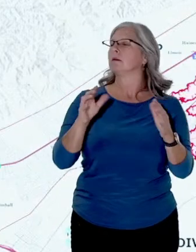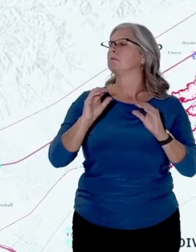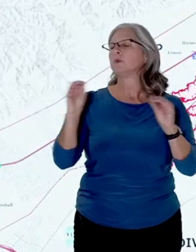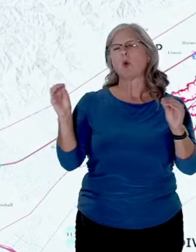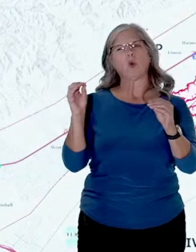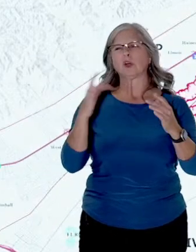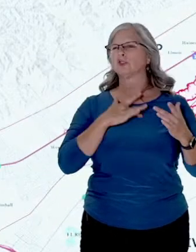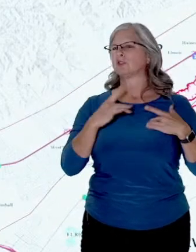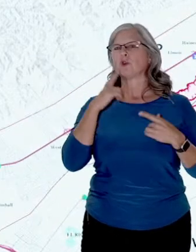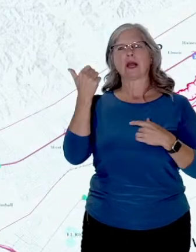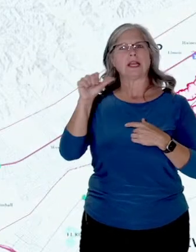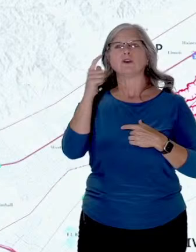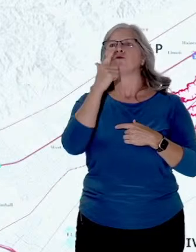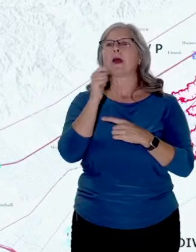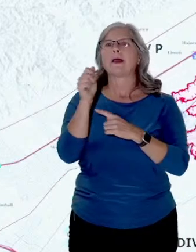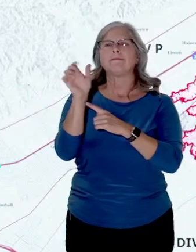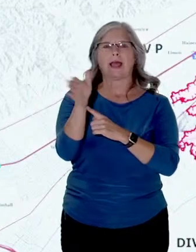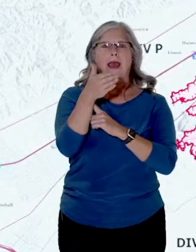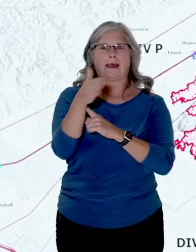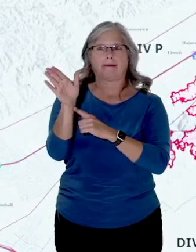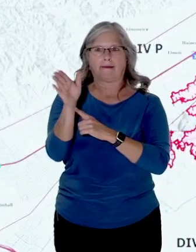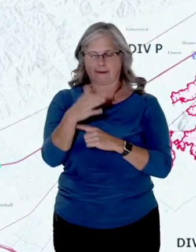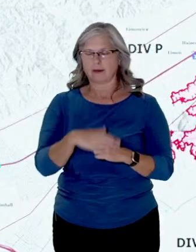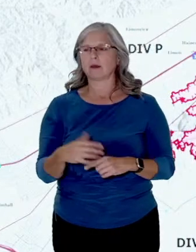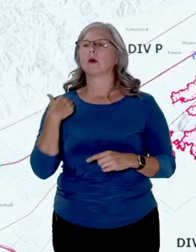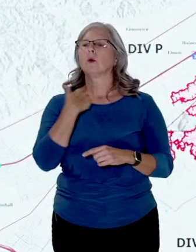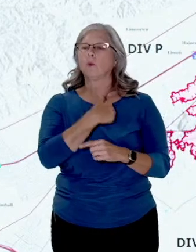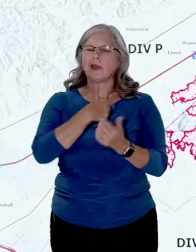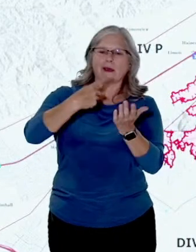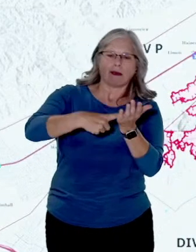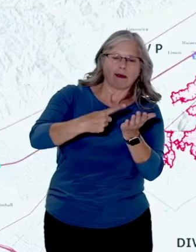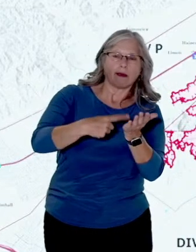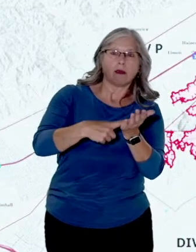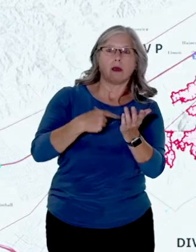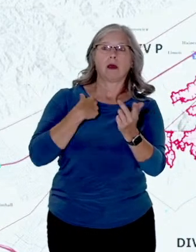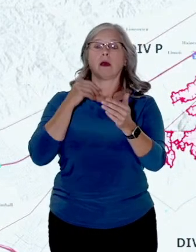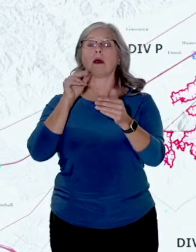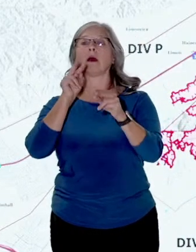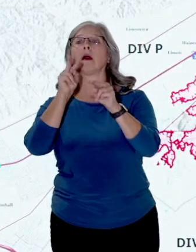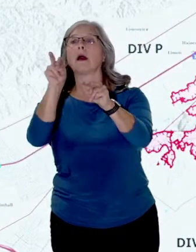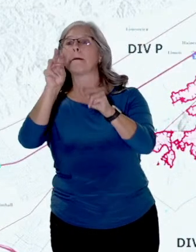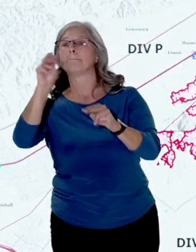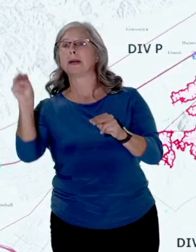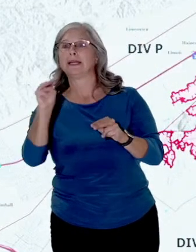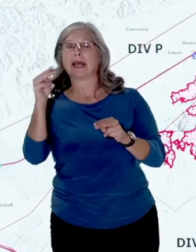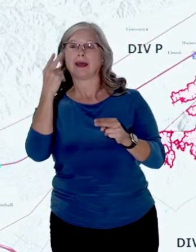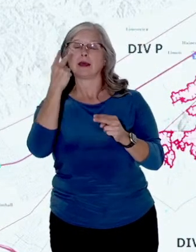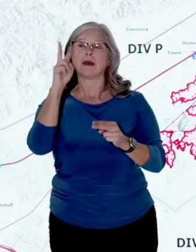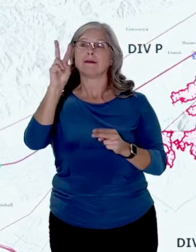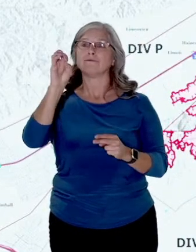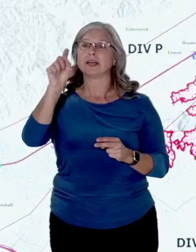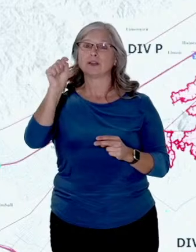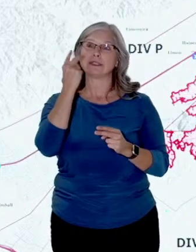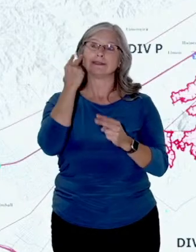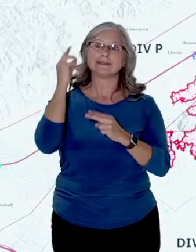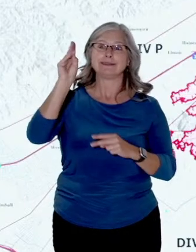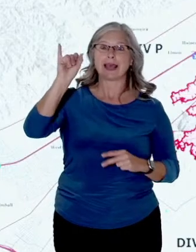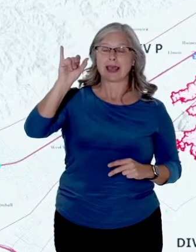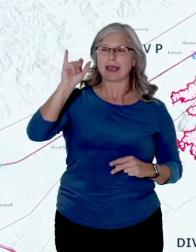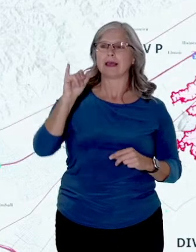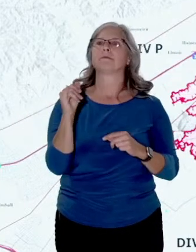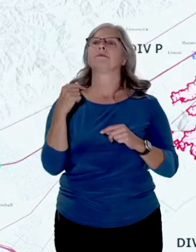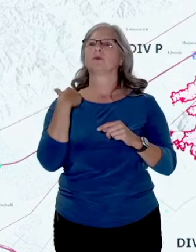concerns for any red flag events. We did talk about, as we head towards Monday, Veterans Day, we are watching an incoming weather